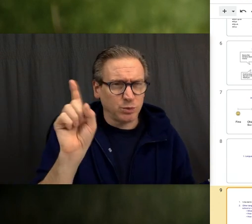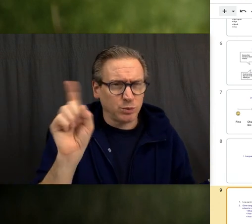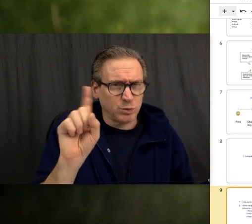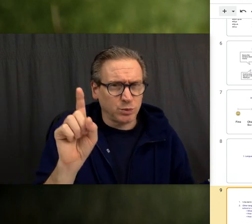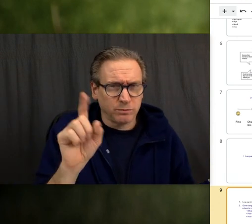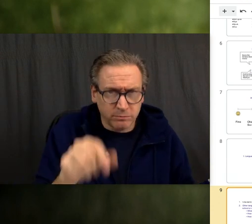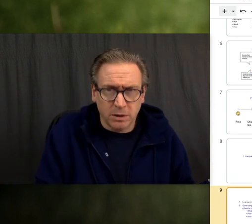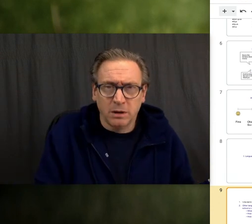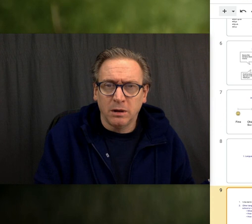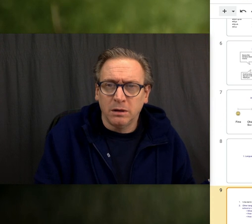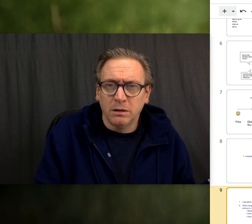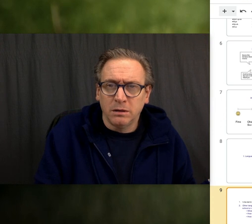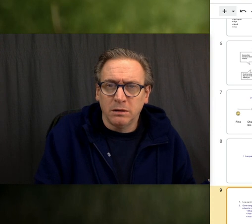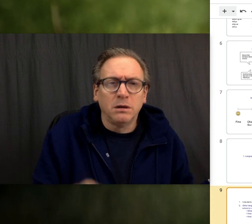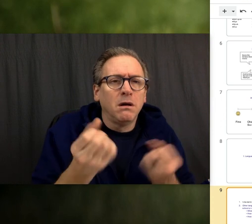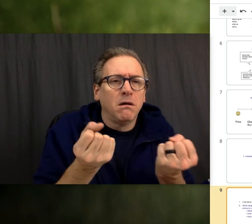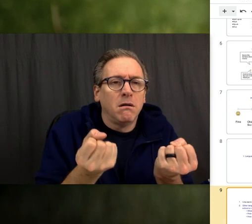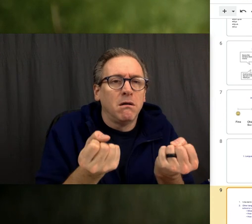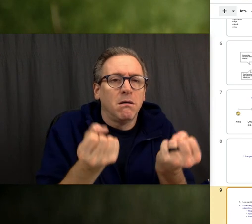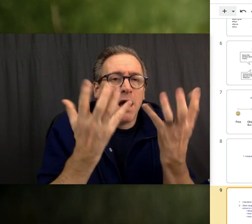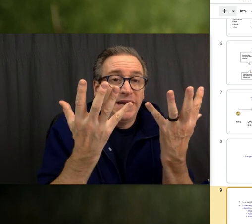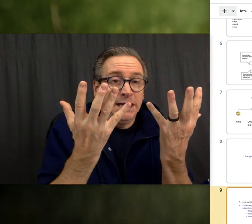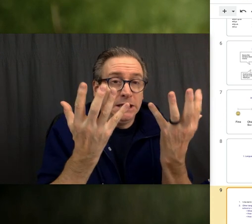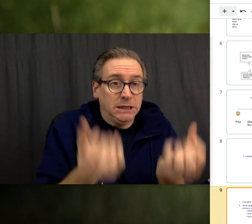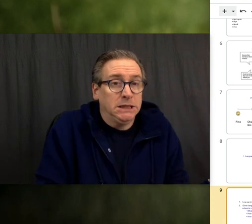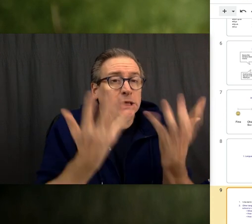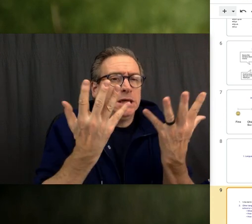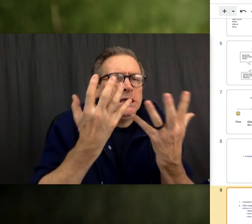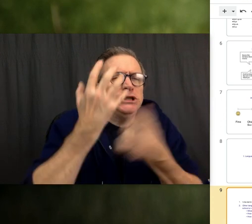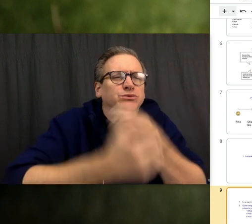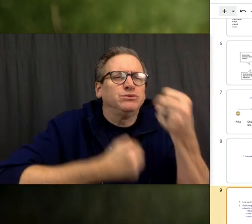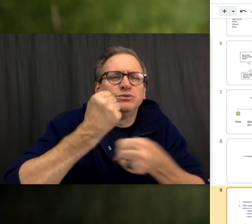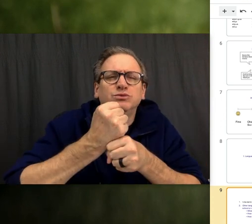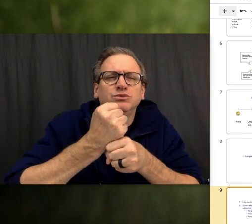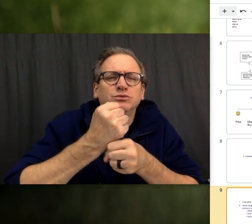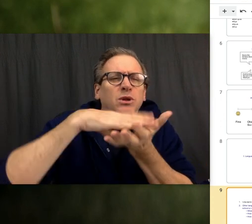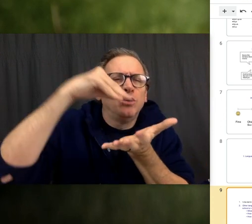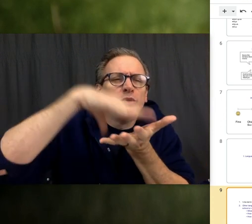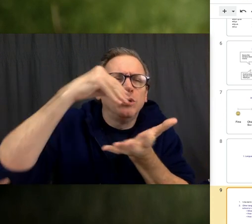How many?